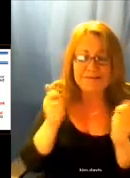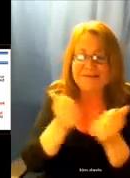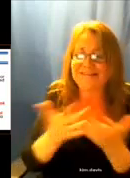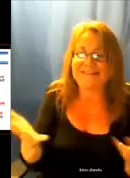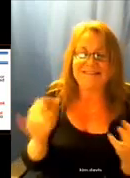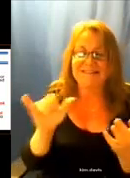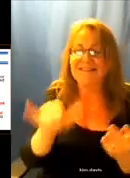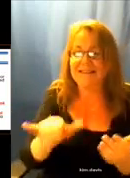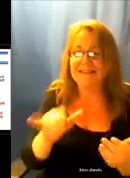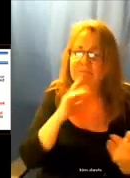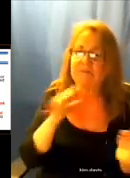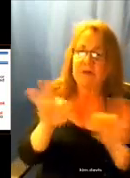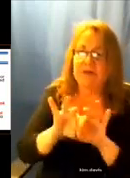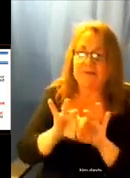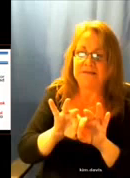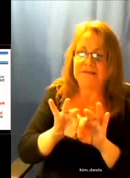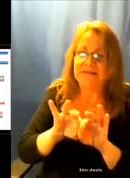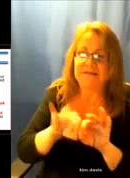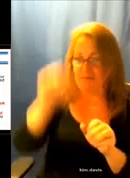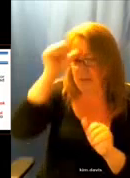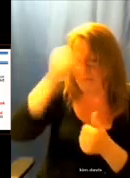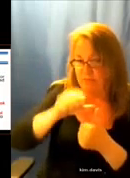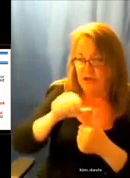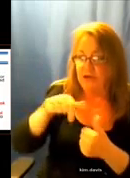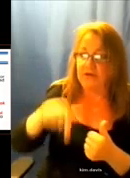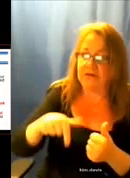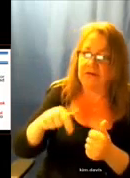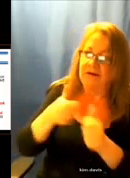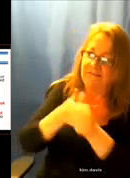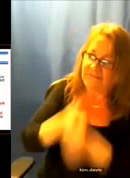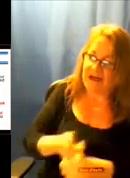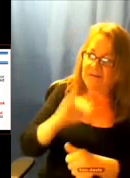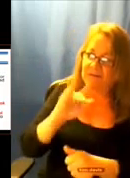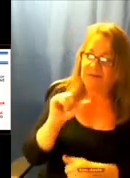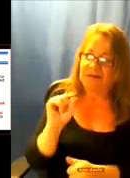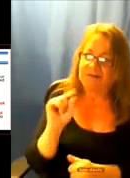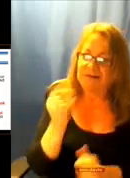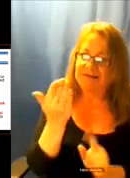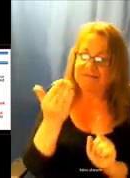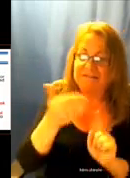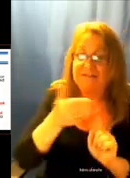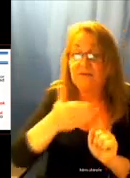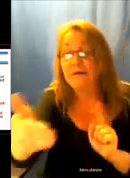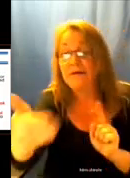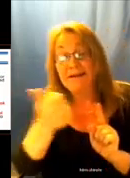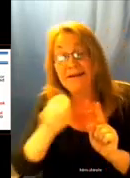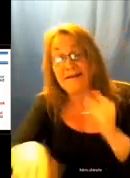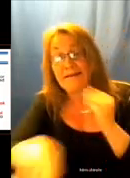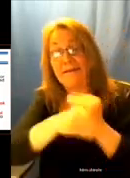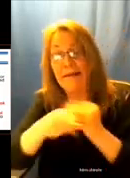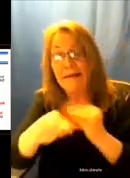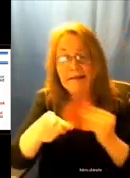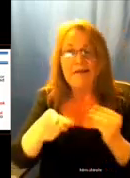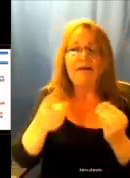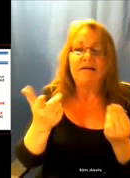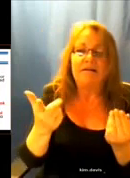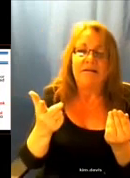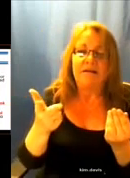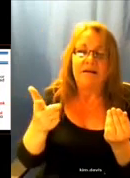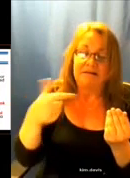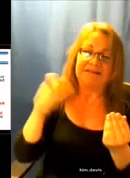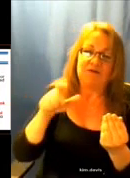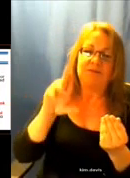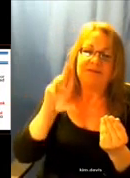today, please look that up if any of those information has changed. It's important to remember that this is only based on the